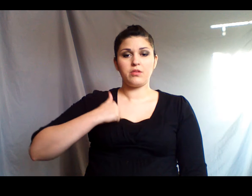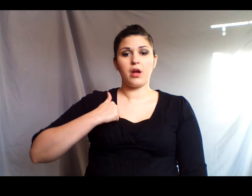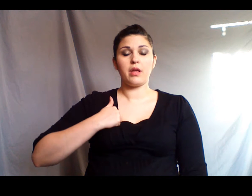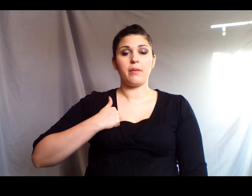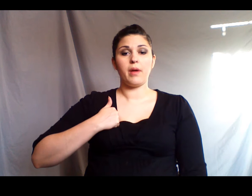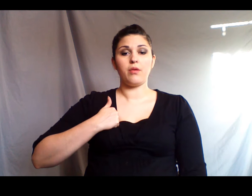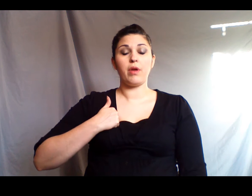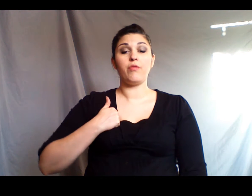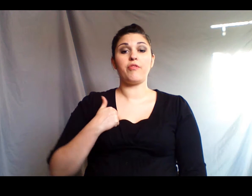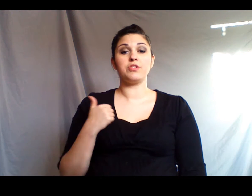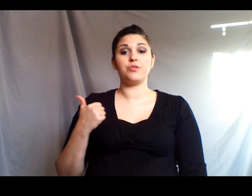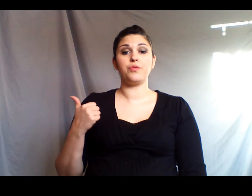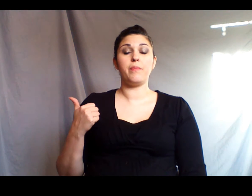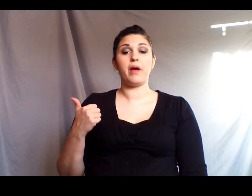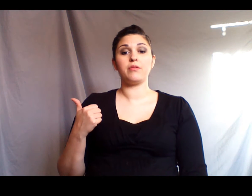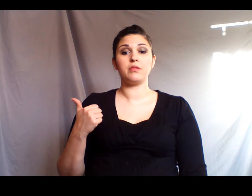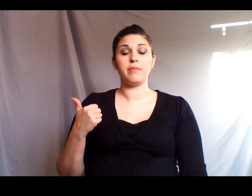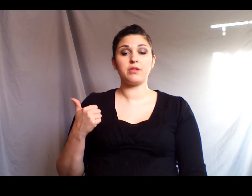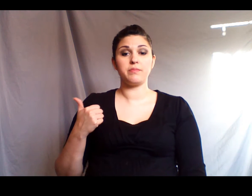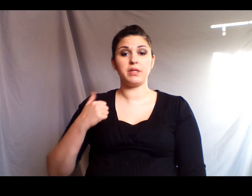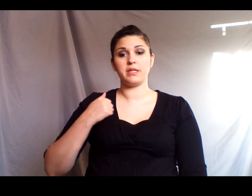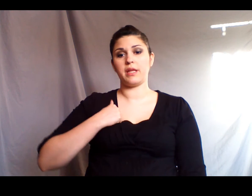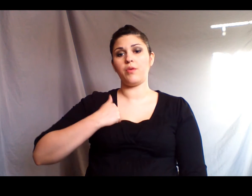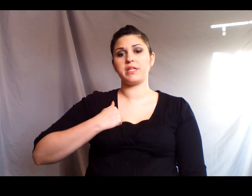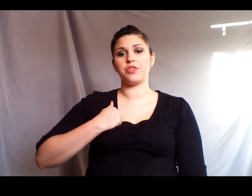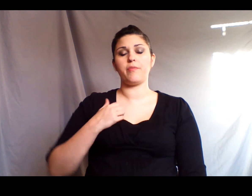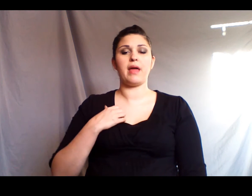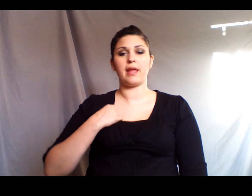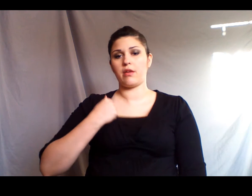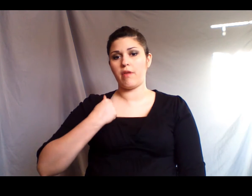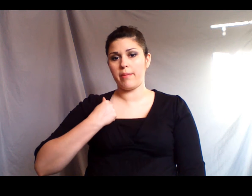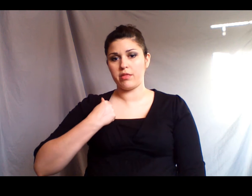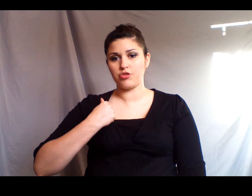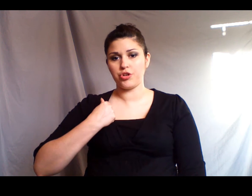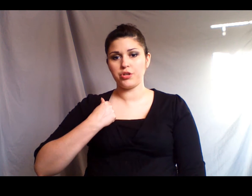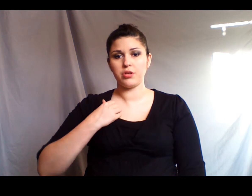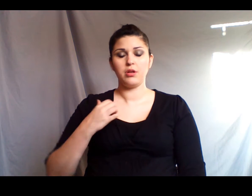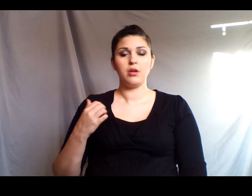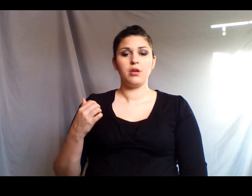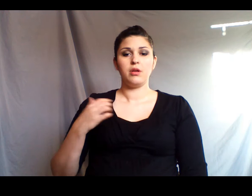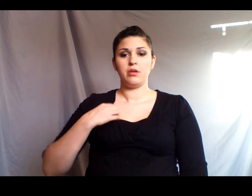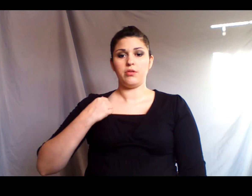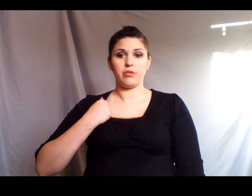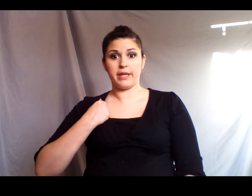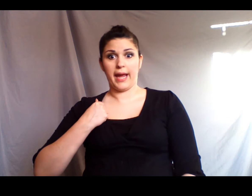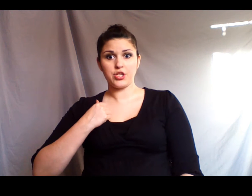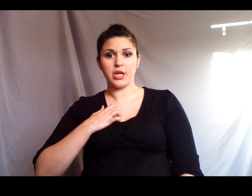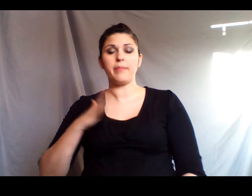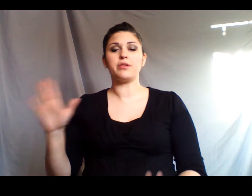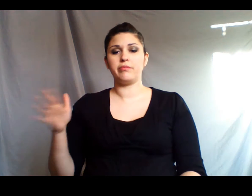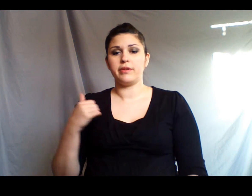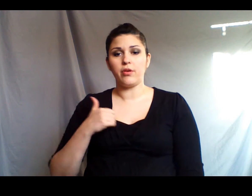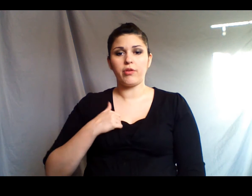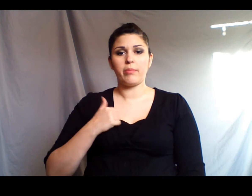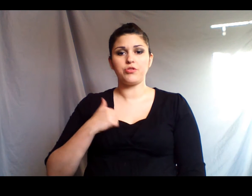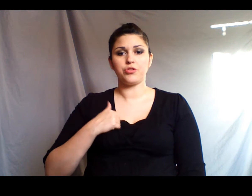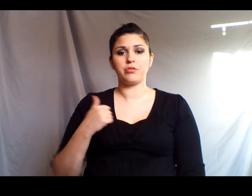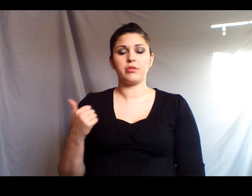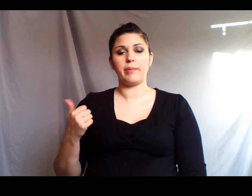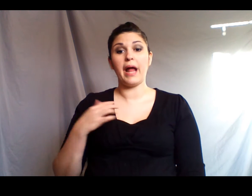talking about, in reference to the mounted police. They always get their man, like they're grabbing their shirt, you know, catching them, but don't grab your shirt. I mean, I have